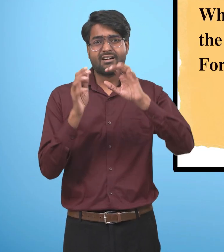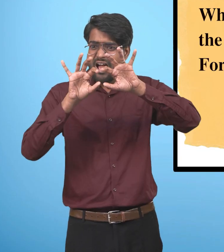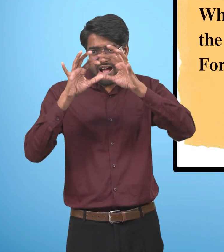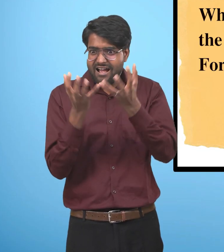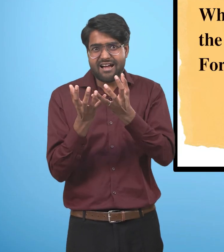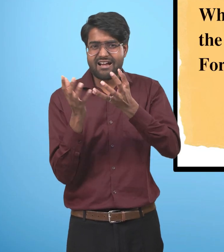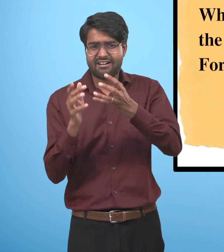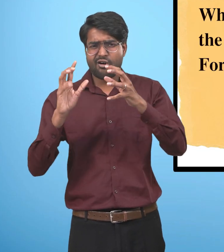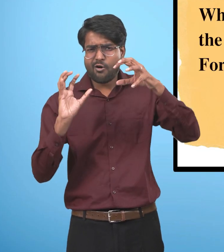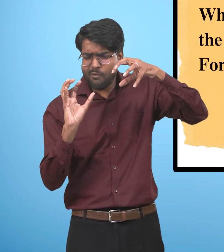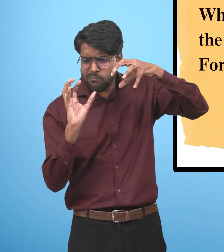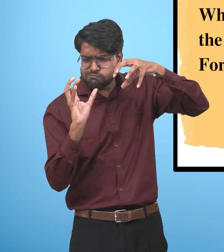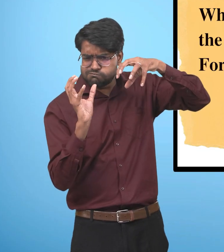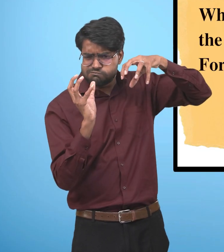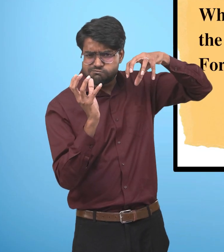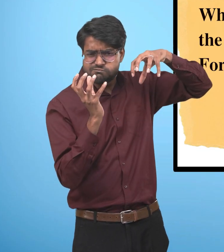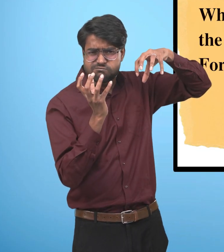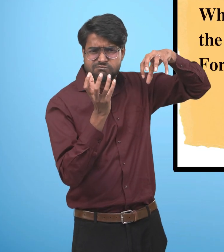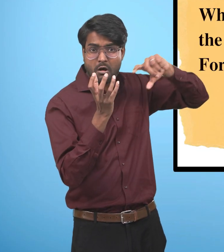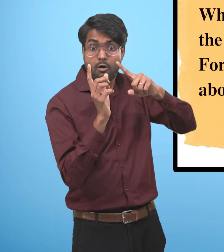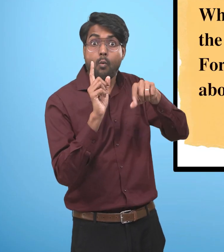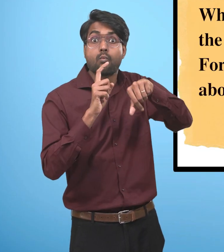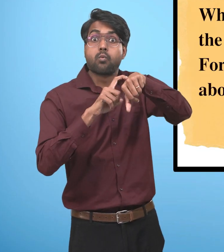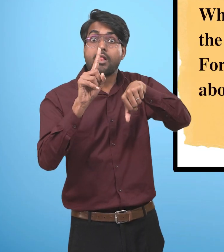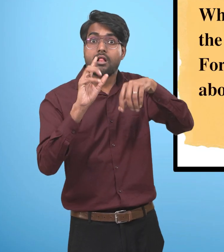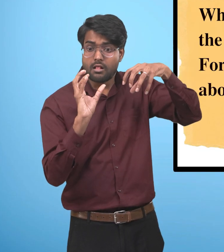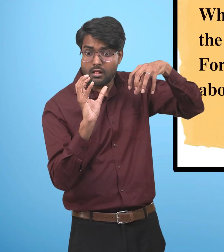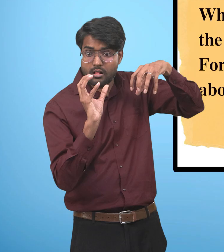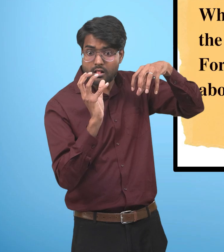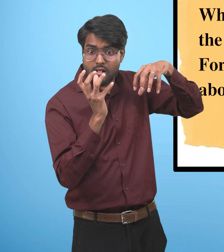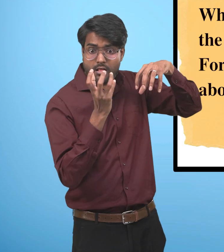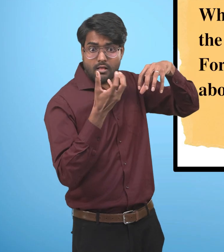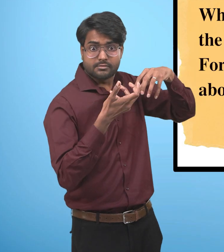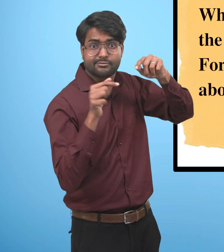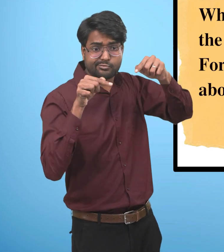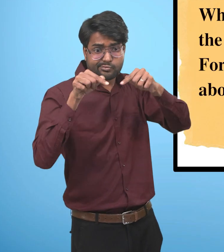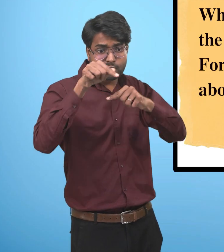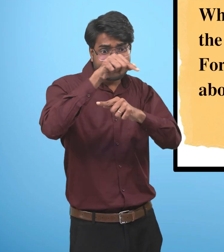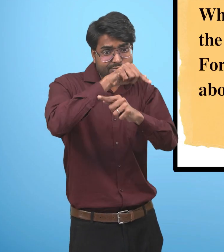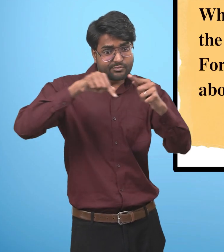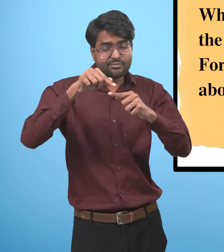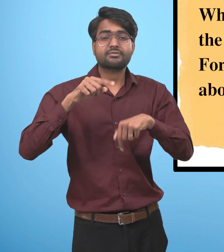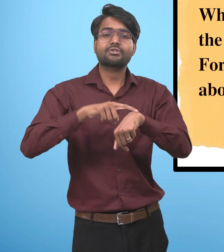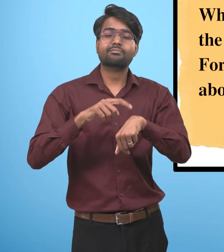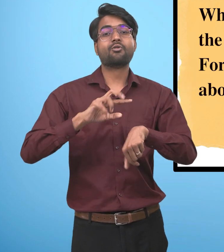For one full rotation, the Earth takes about 24 hours, which is called a day.